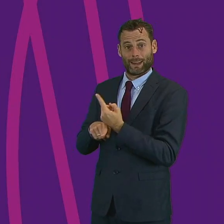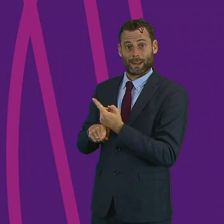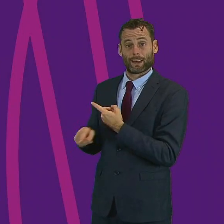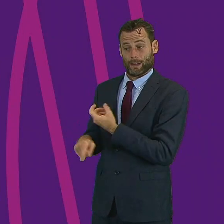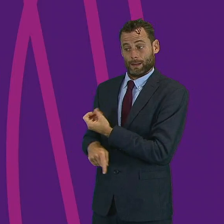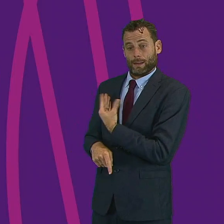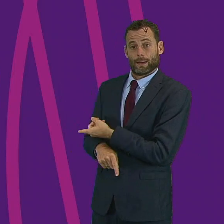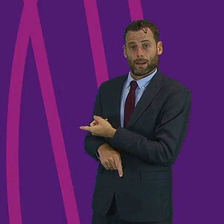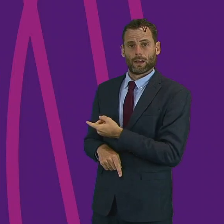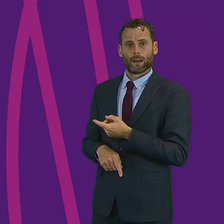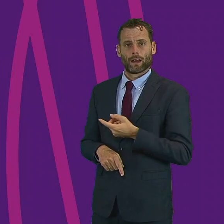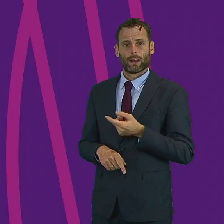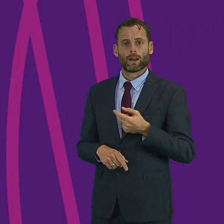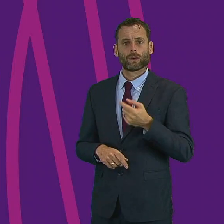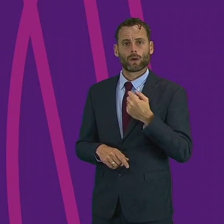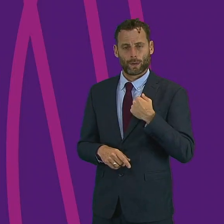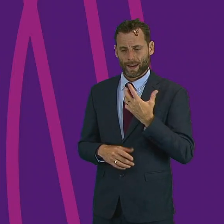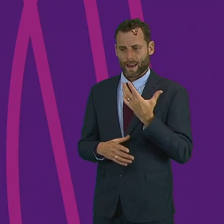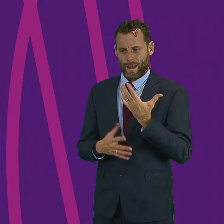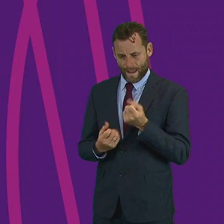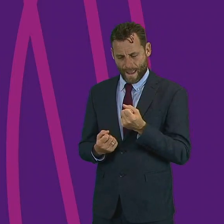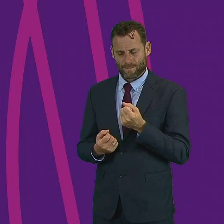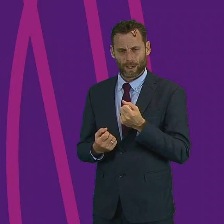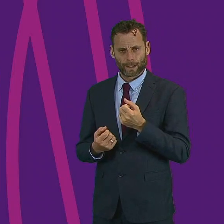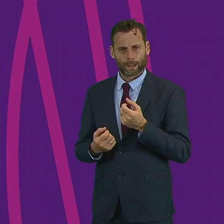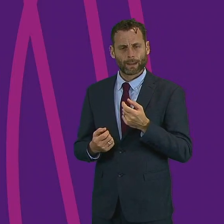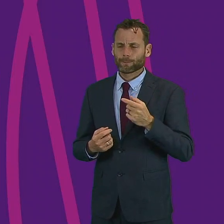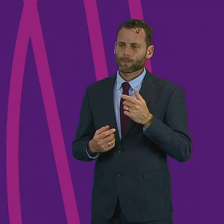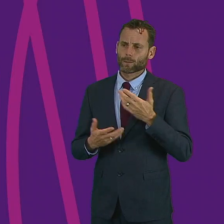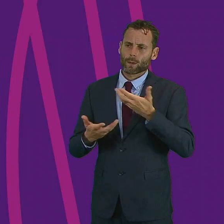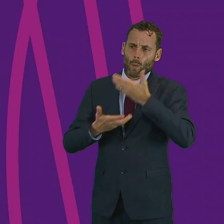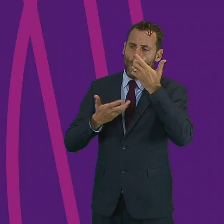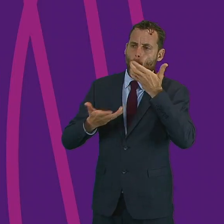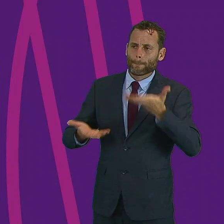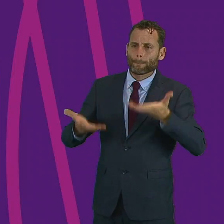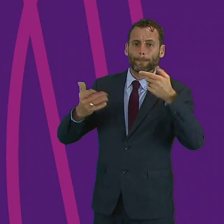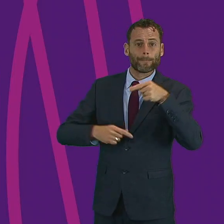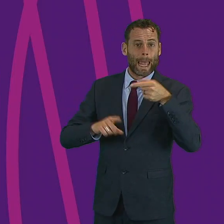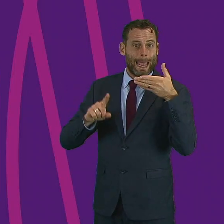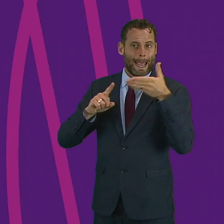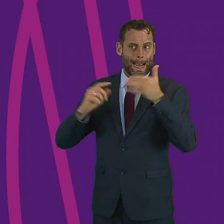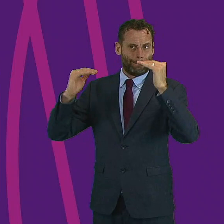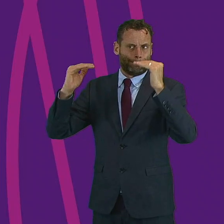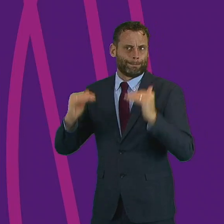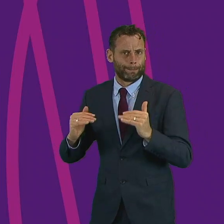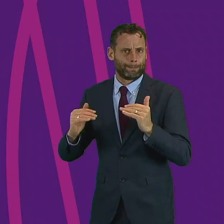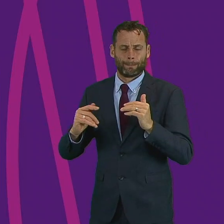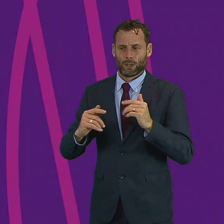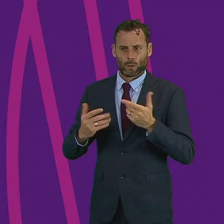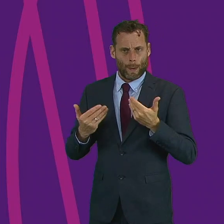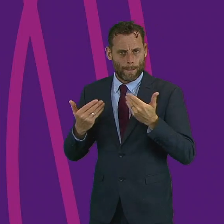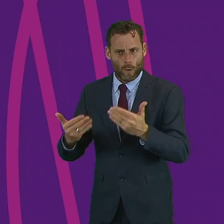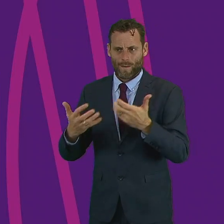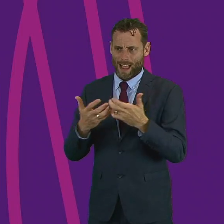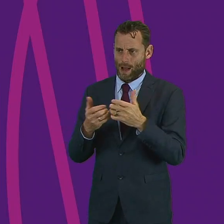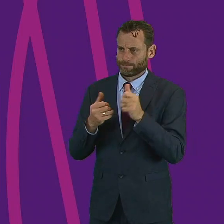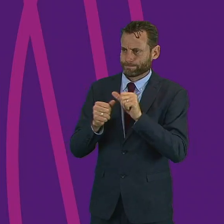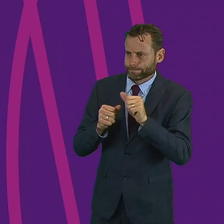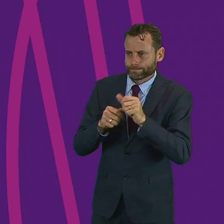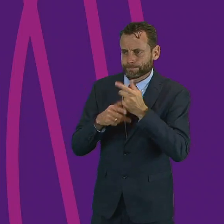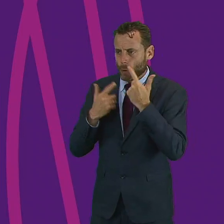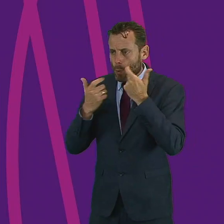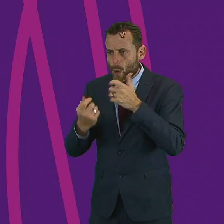badly need to see some of the changes to the welfare system that have exacerbated poverty in Scotland and across the UK changed